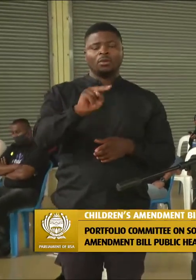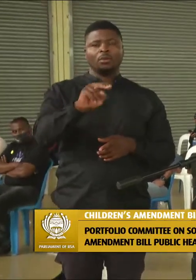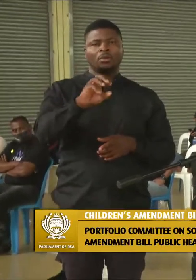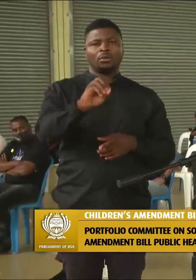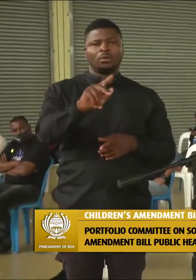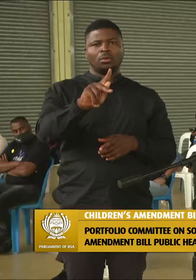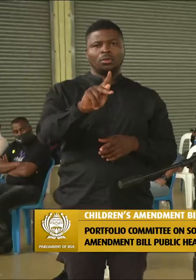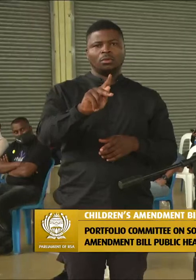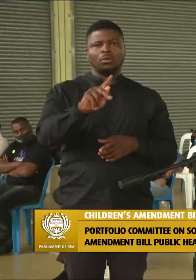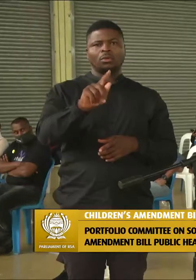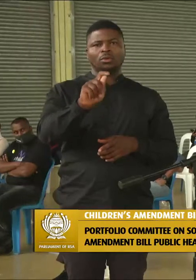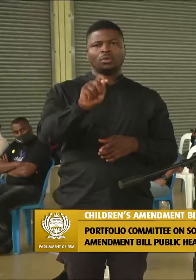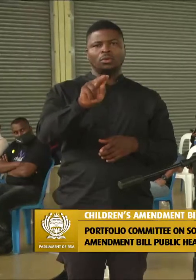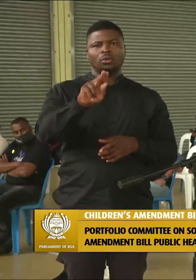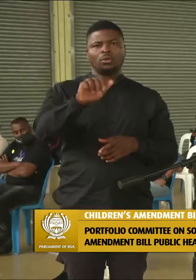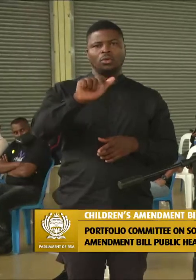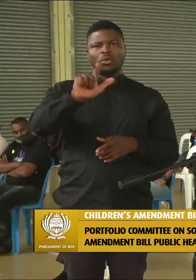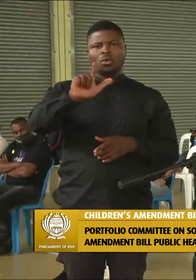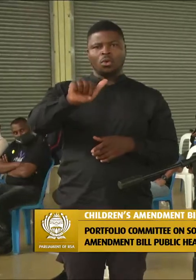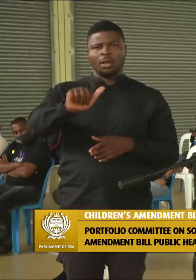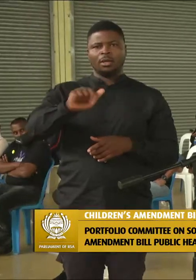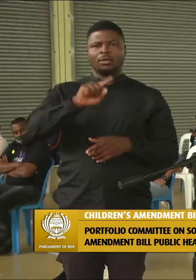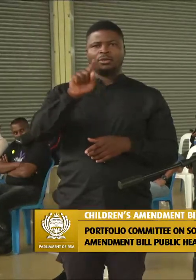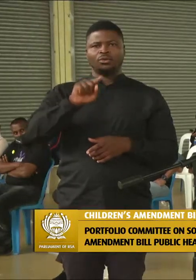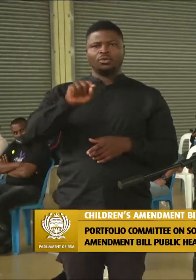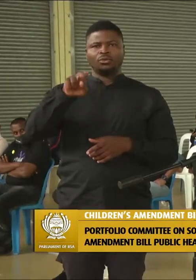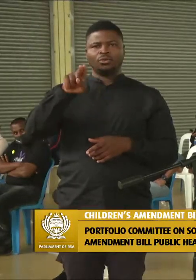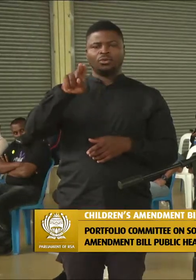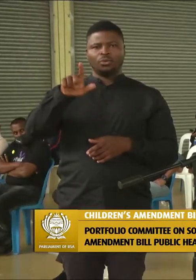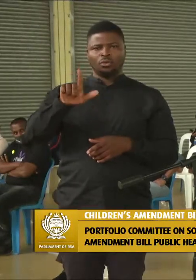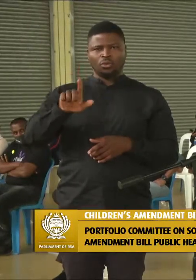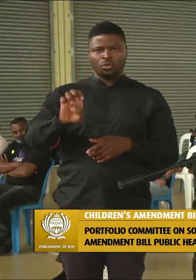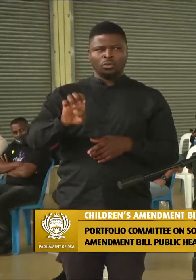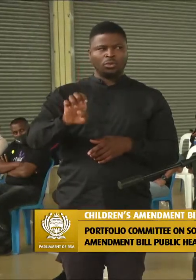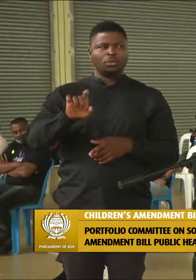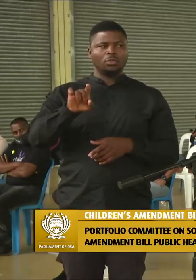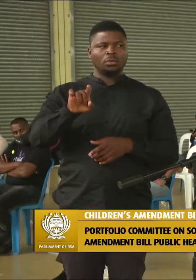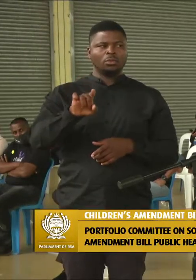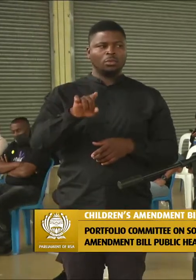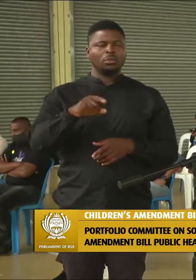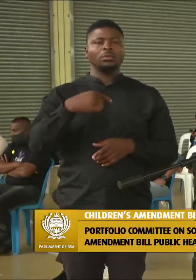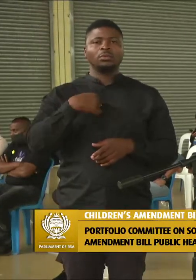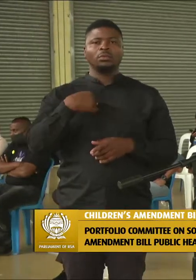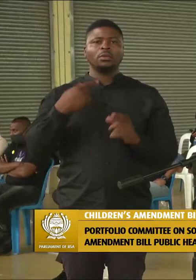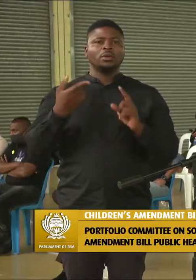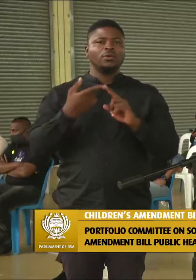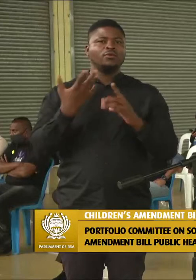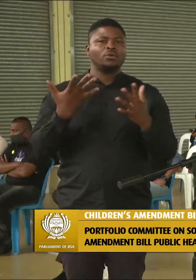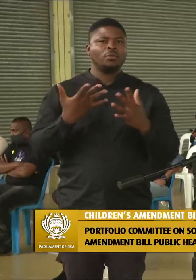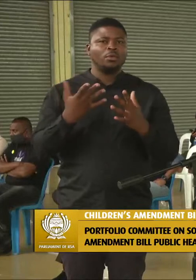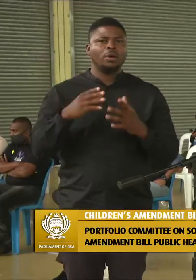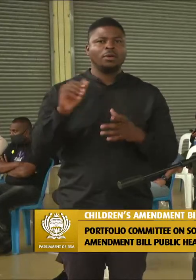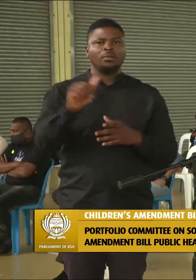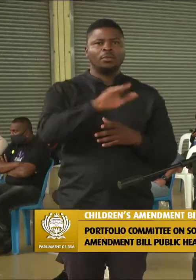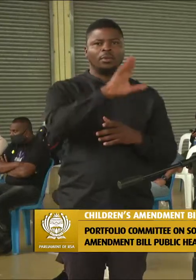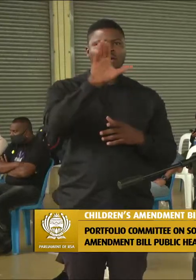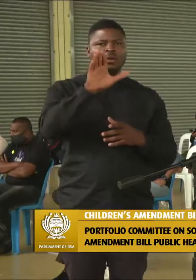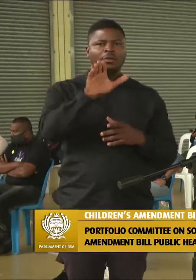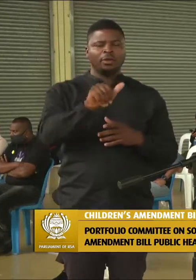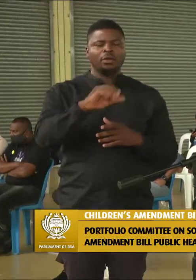Zulu. Ngiphuma kwa-South African Congress for Early Childhood Development. I come from